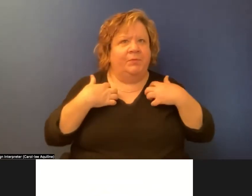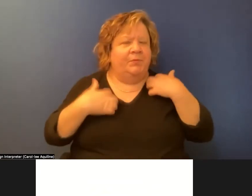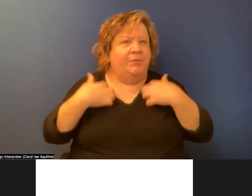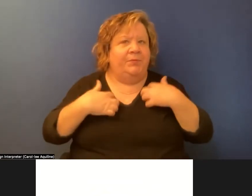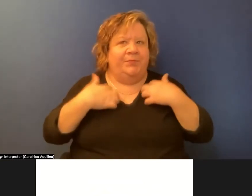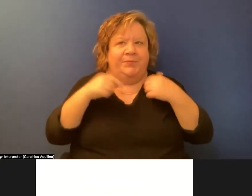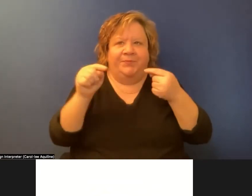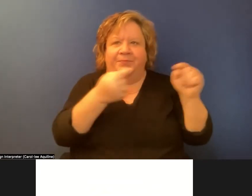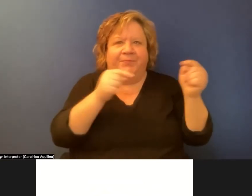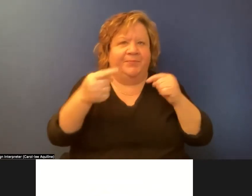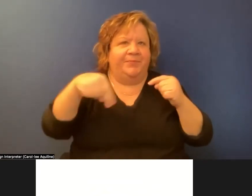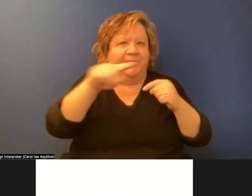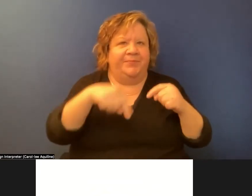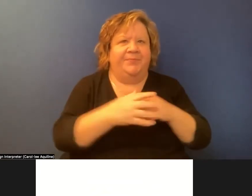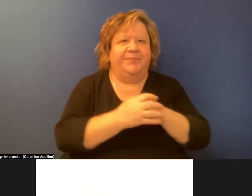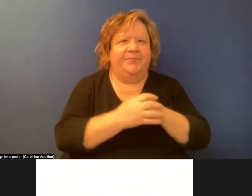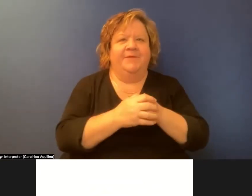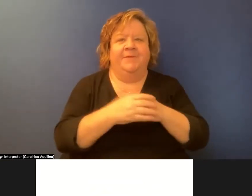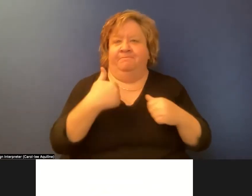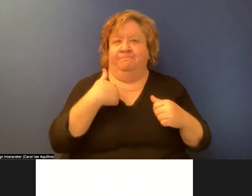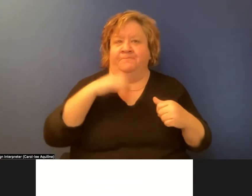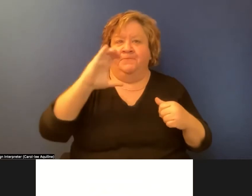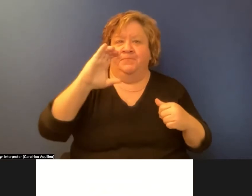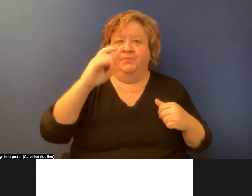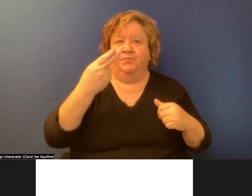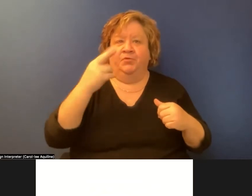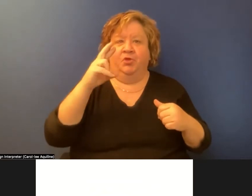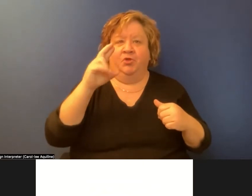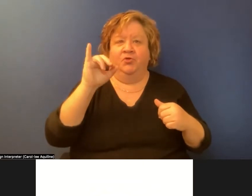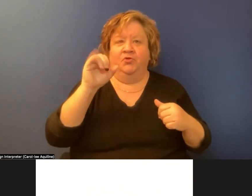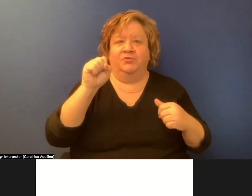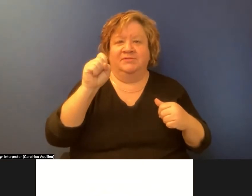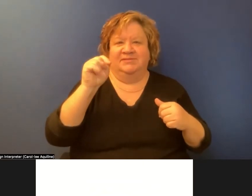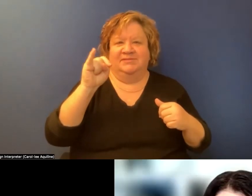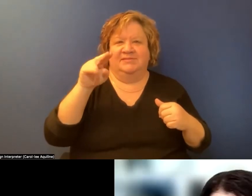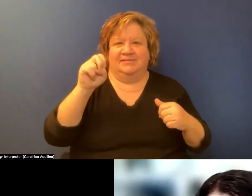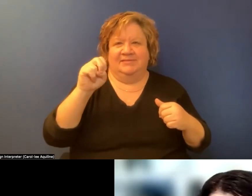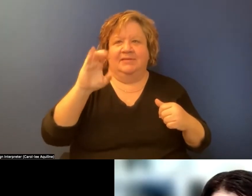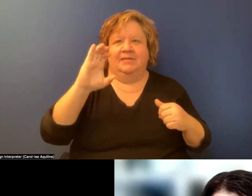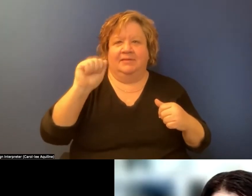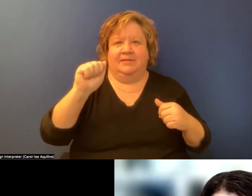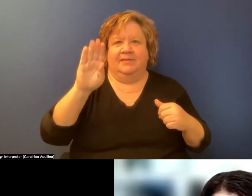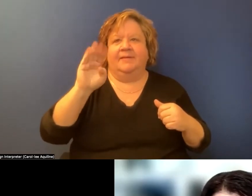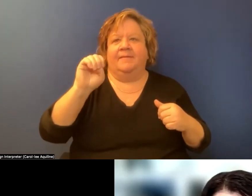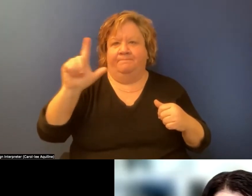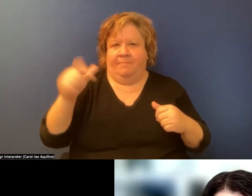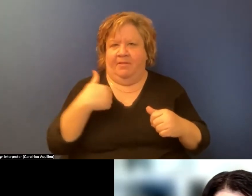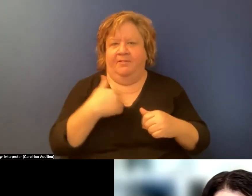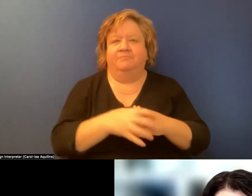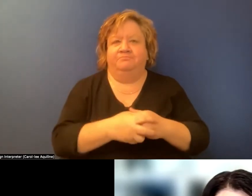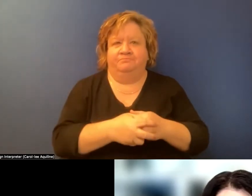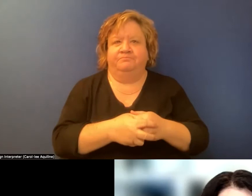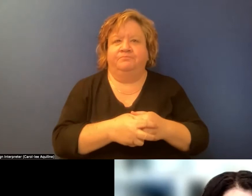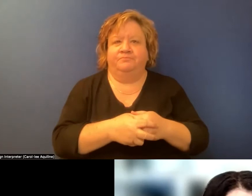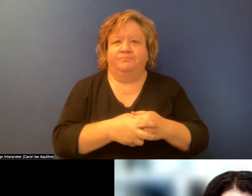Christine Campbell. This is a great question, and maybe it gives me an opportunity to drill down a little further